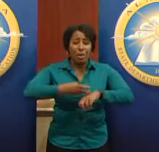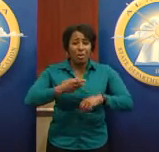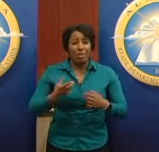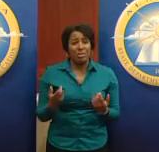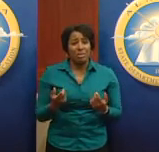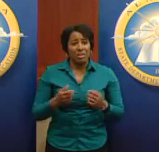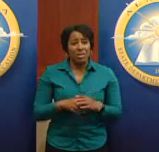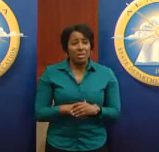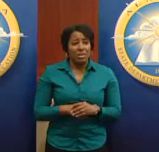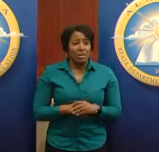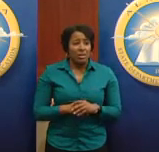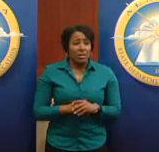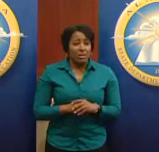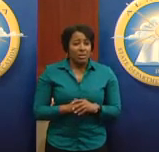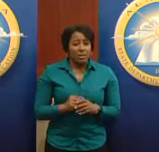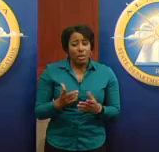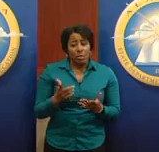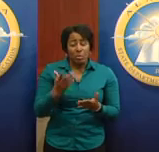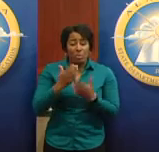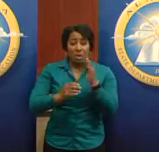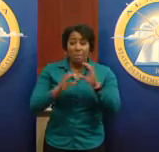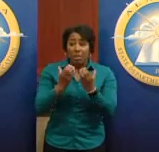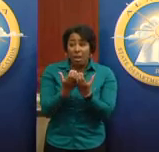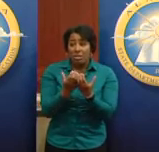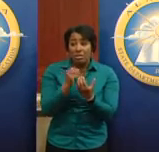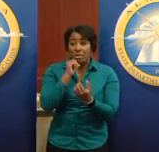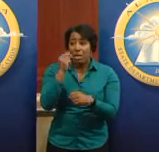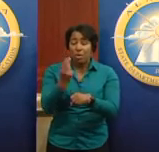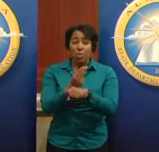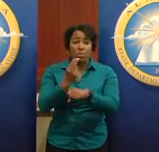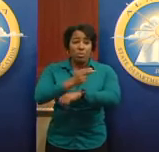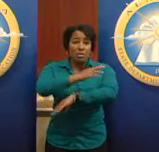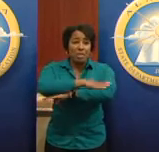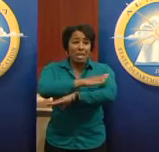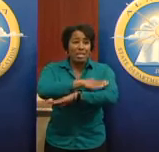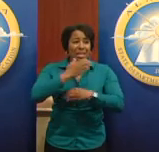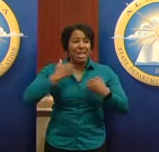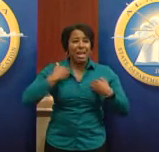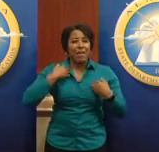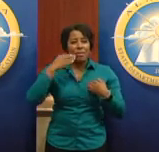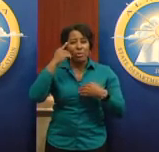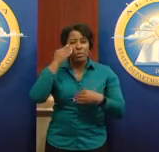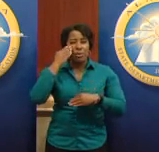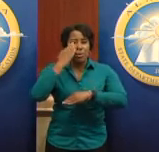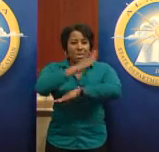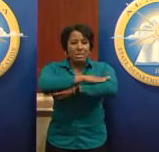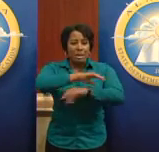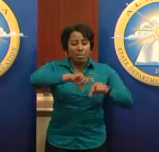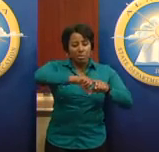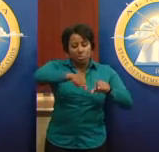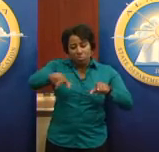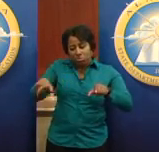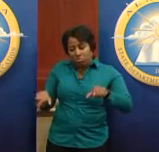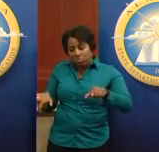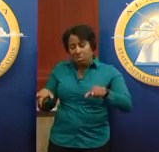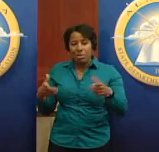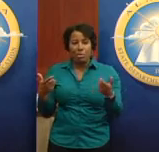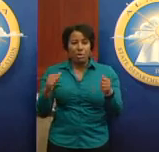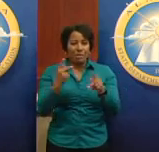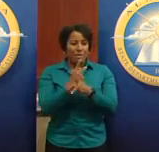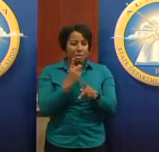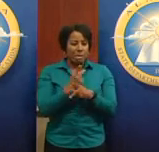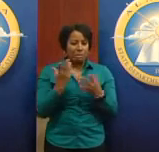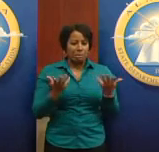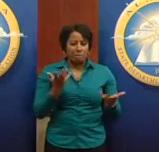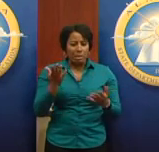best educational practices, they've abandoned the use of desks and they have moon-shaped tables. And so they're trying to figure out, if we don't have desks, how are we going to make that